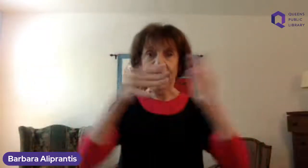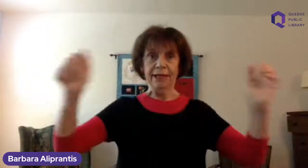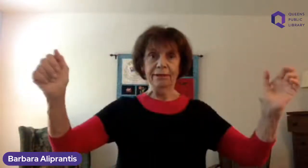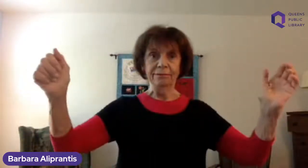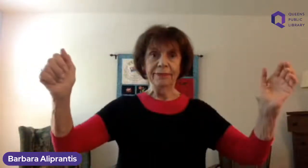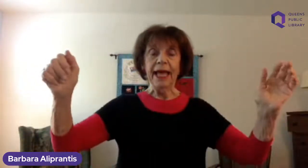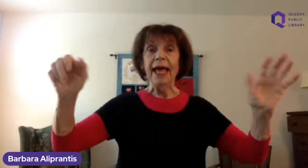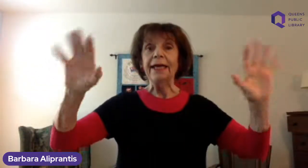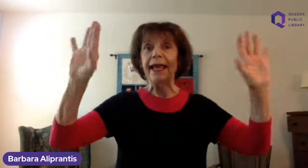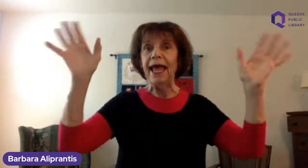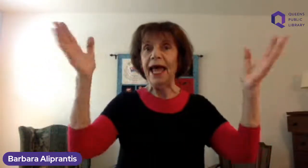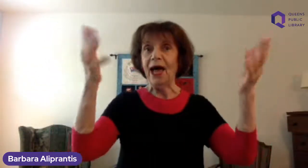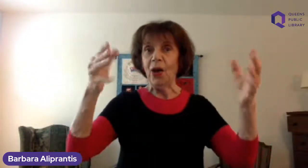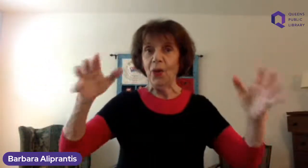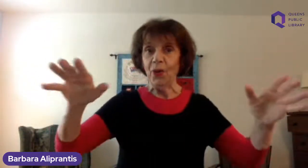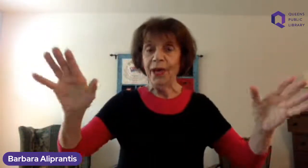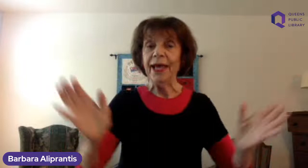1, 2, 3, 4, 5, 6, 7, 8, 9, 10. Now,